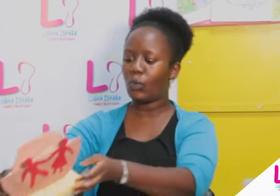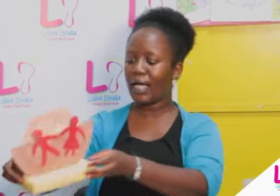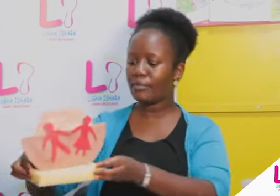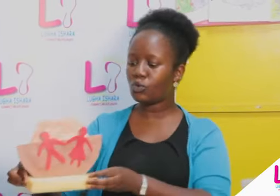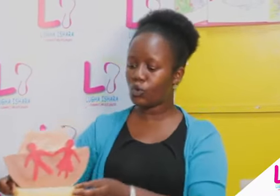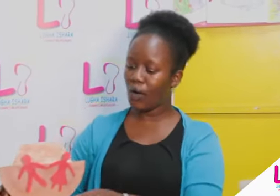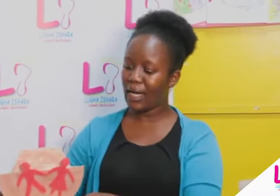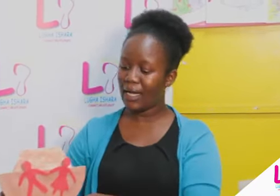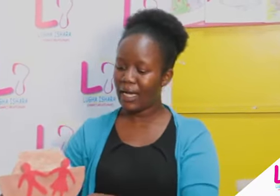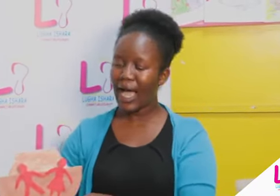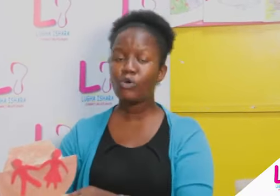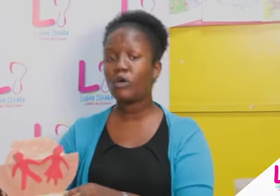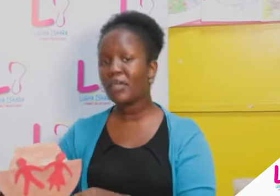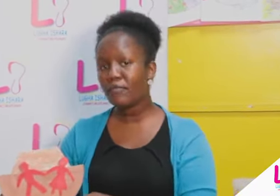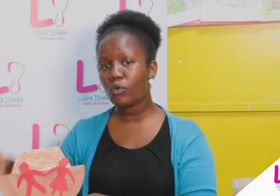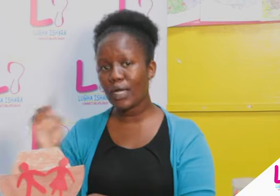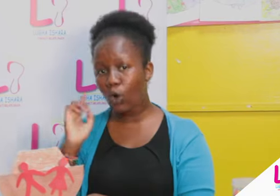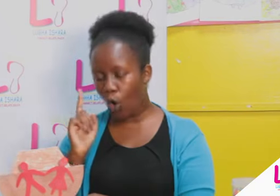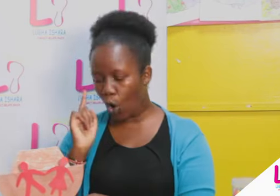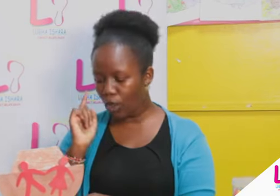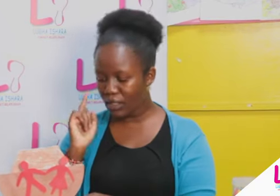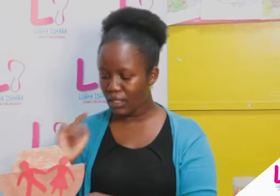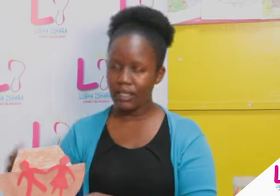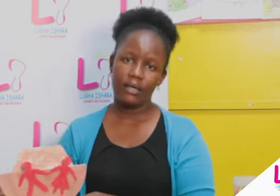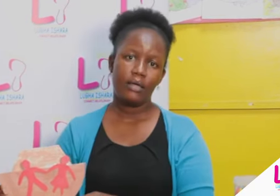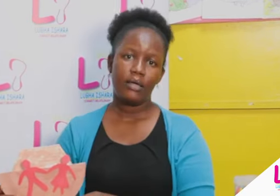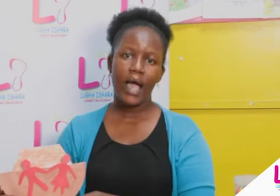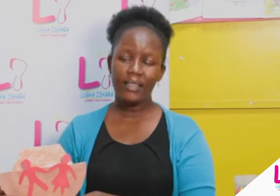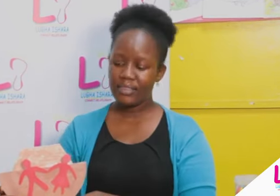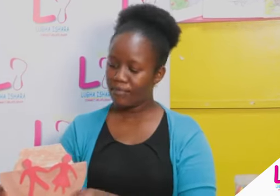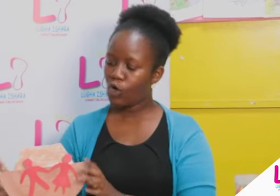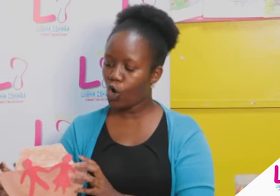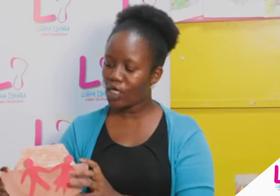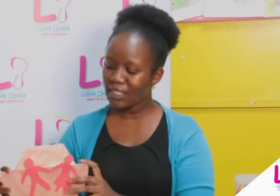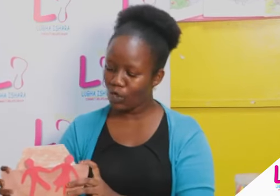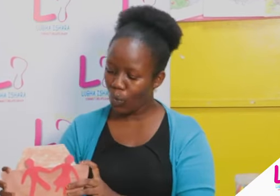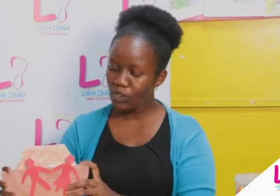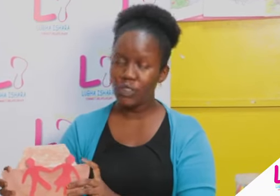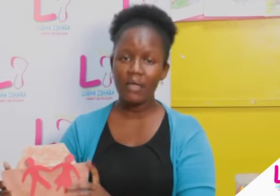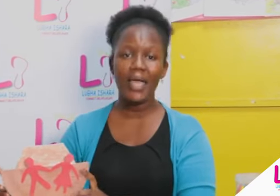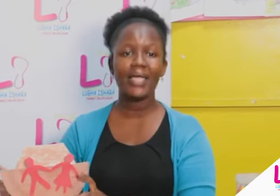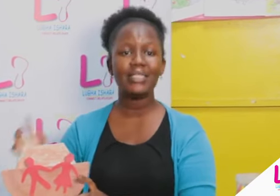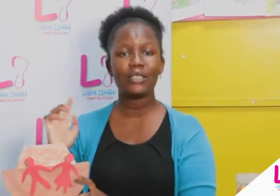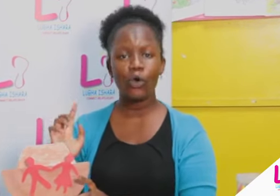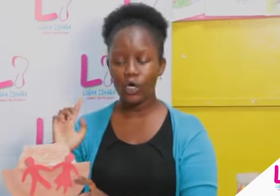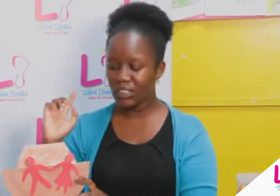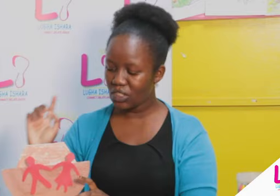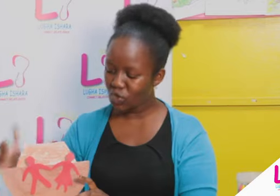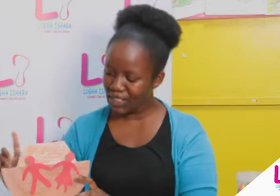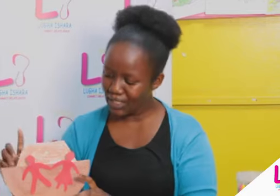it comes to Noah, out of everyone on earth, God went to him and God trusted